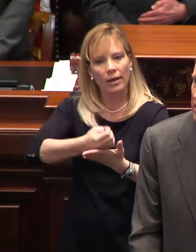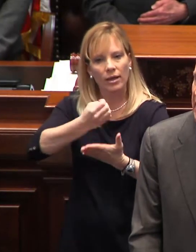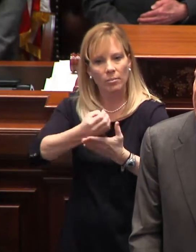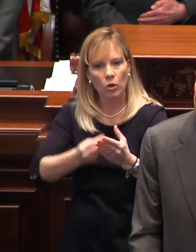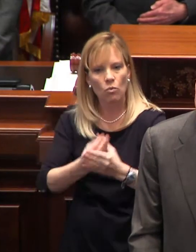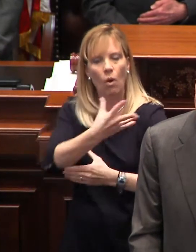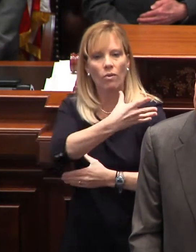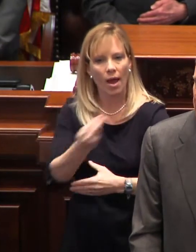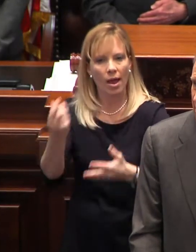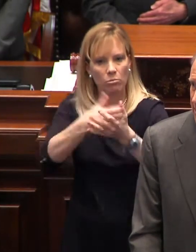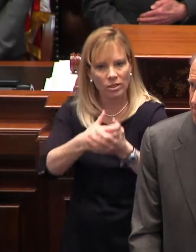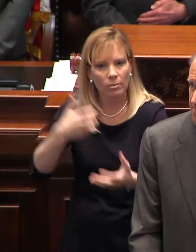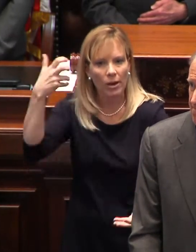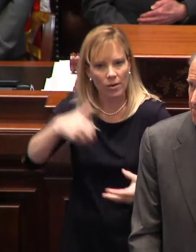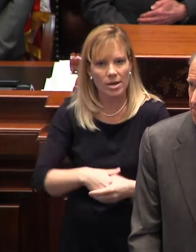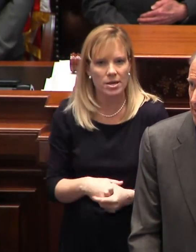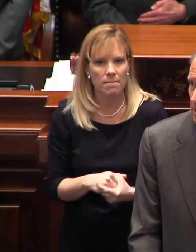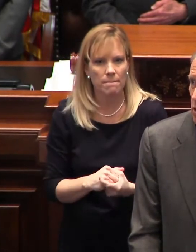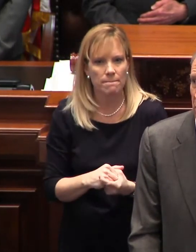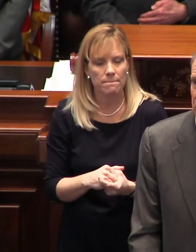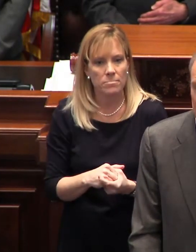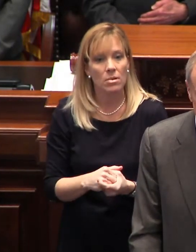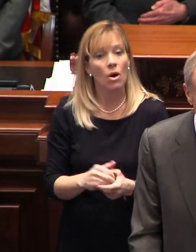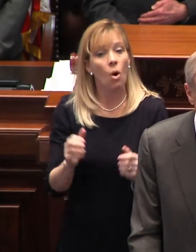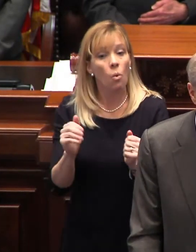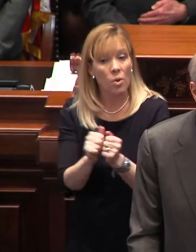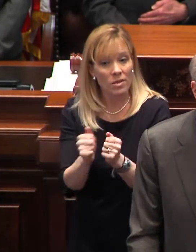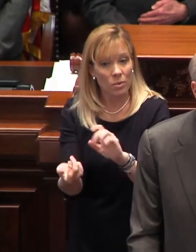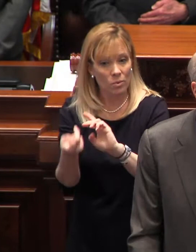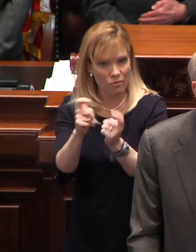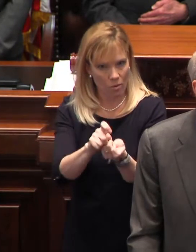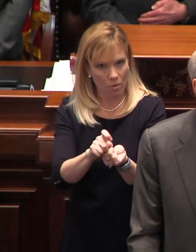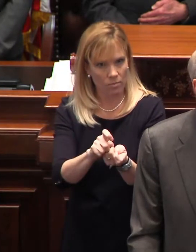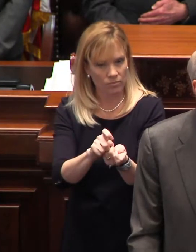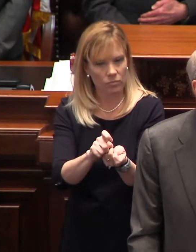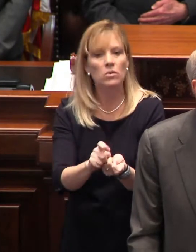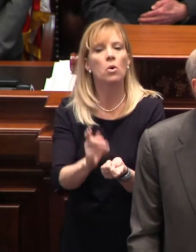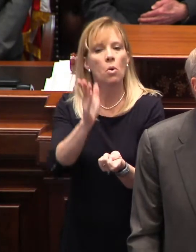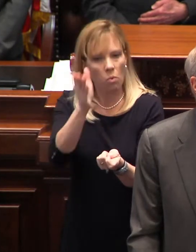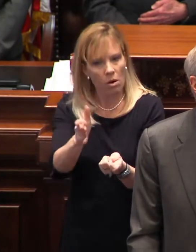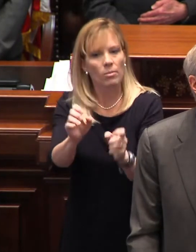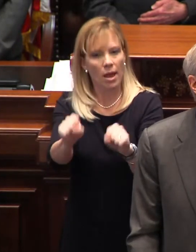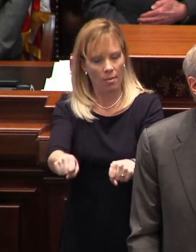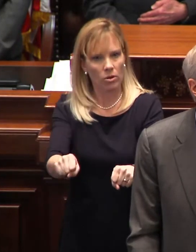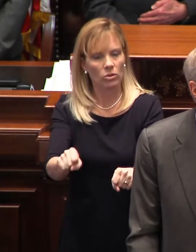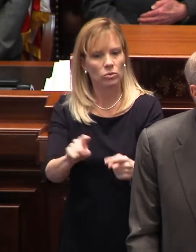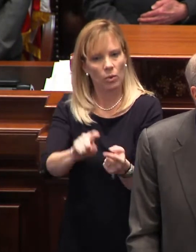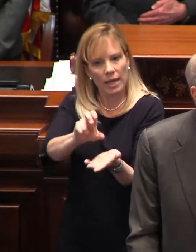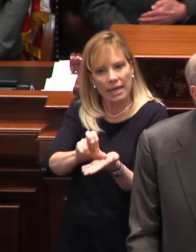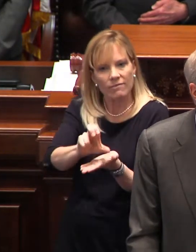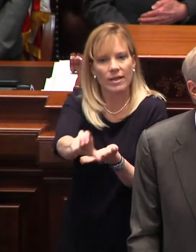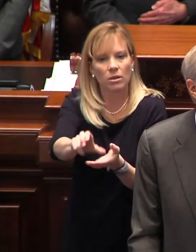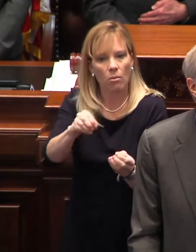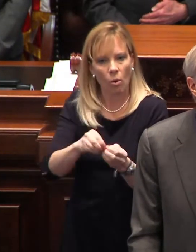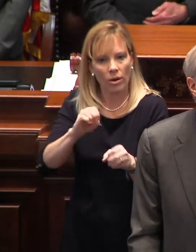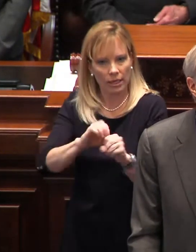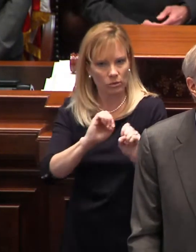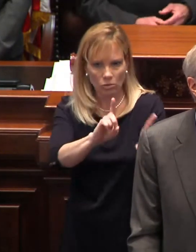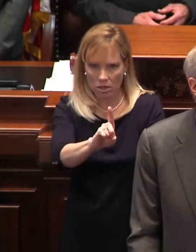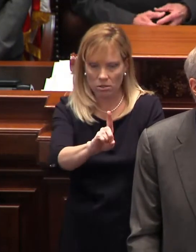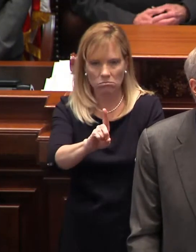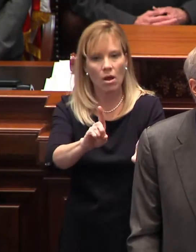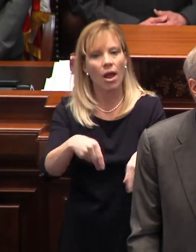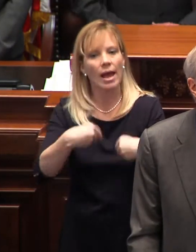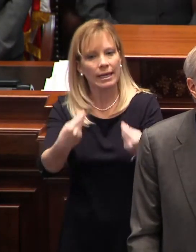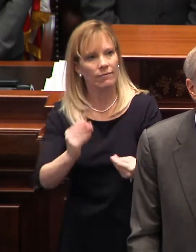growth and prosperity. With reform, we will be able to invest more in education